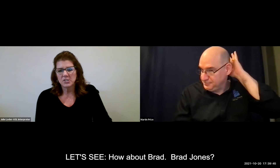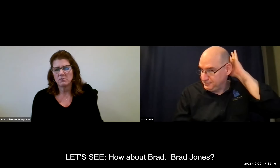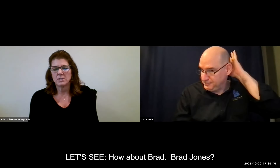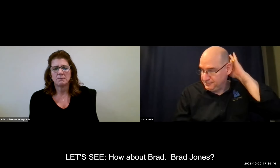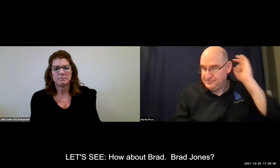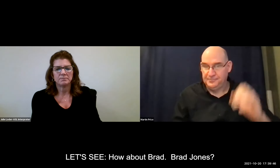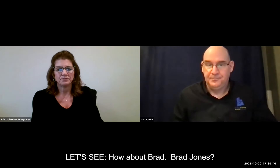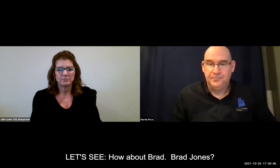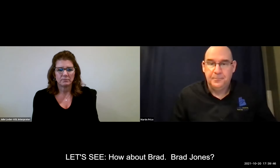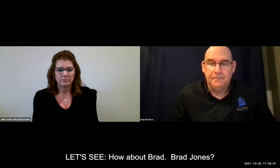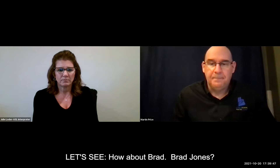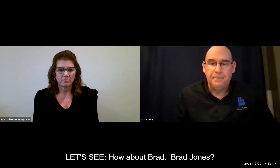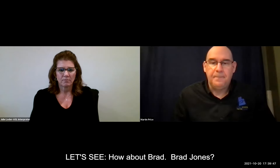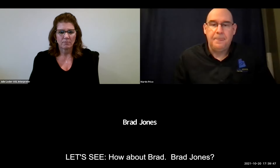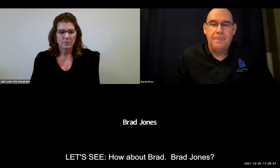Brad Jones.